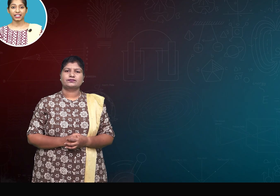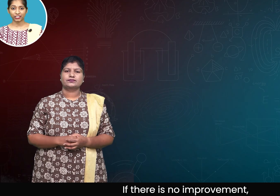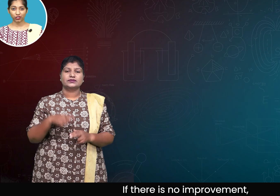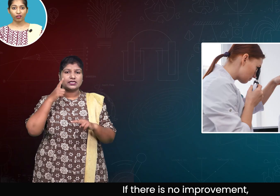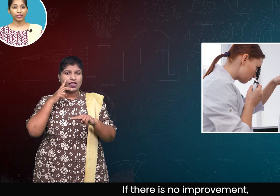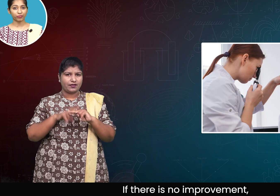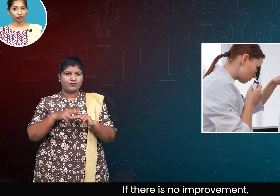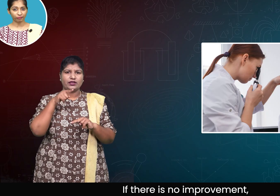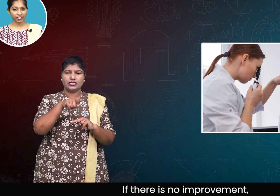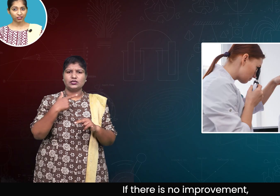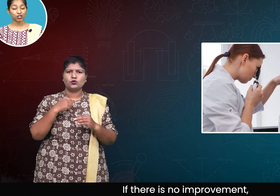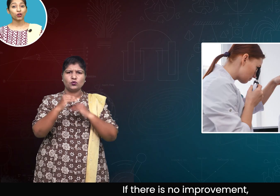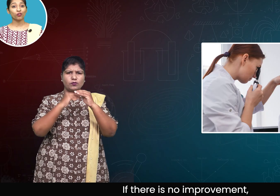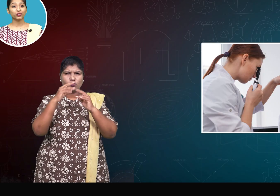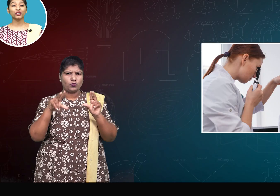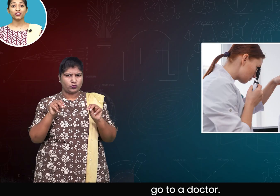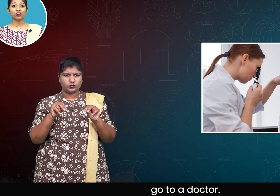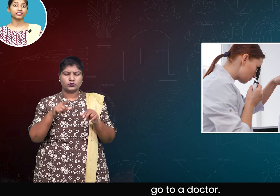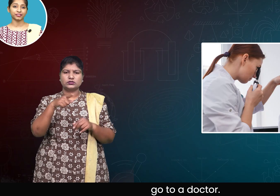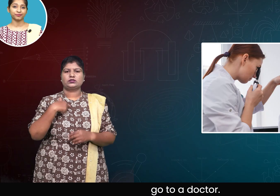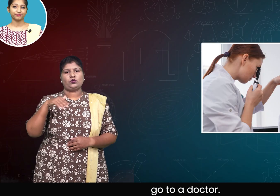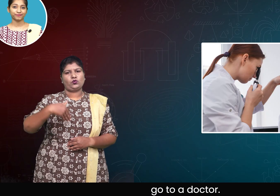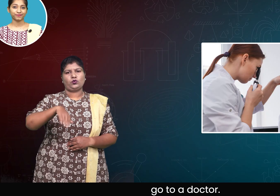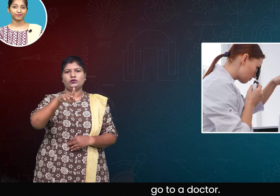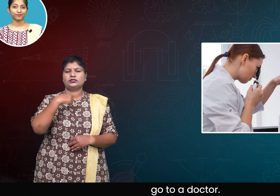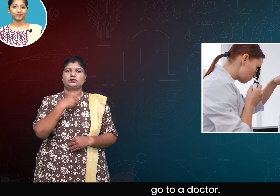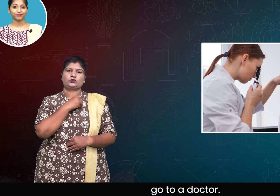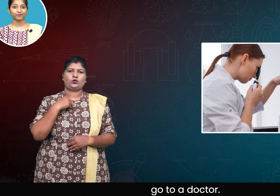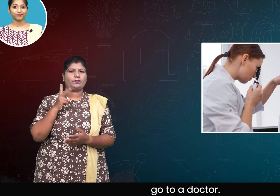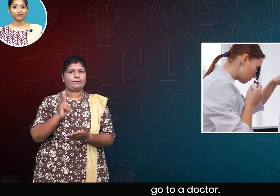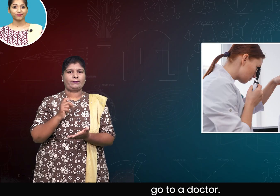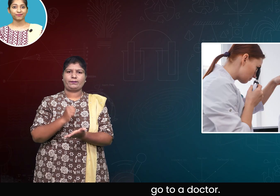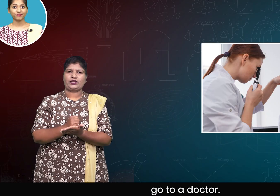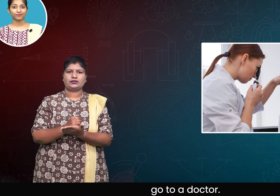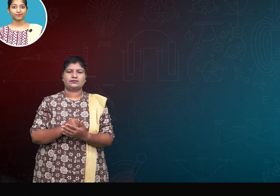If there is no improvement, go to a doctor.